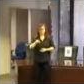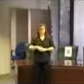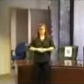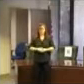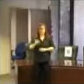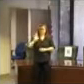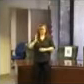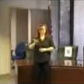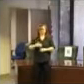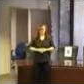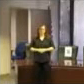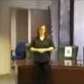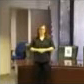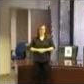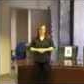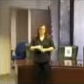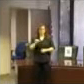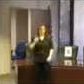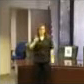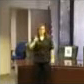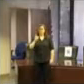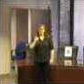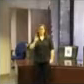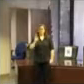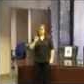Present. Anthony Williamson.